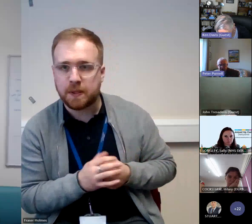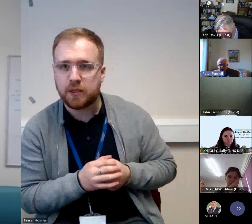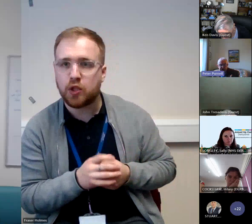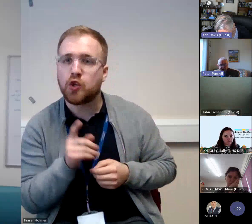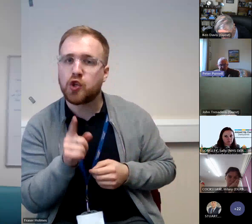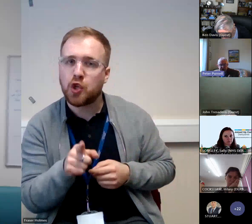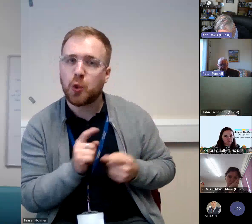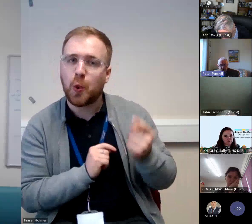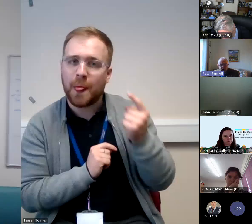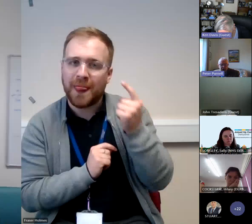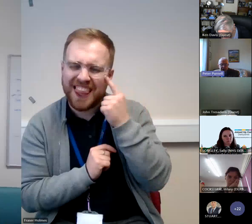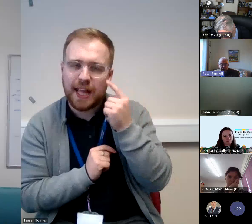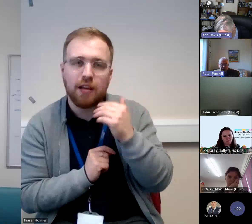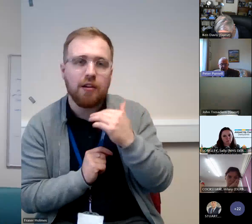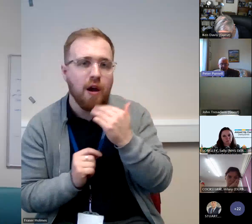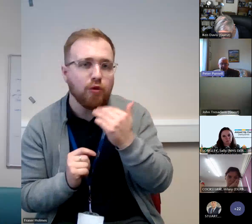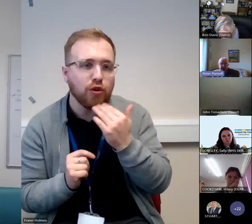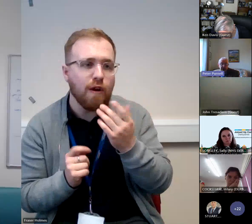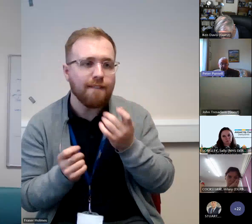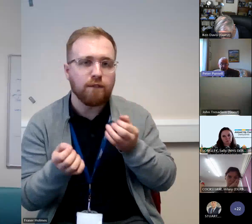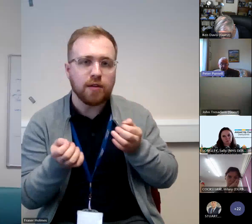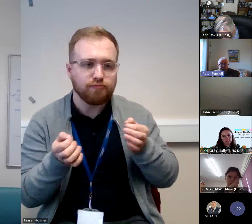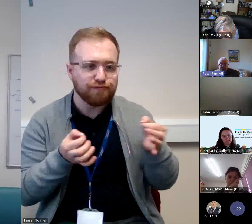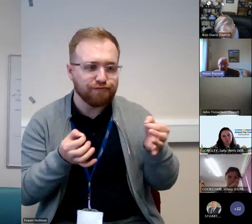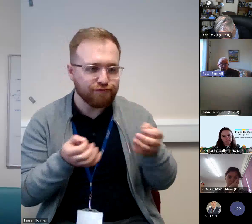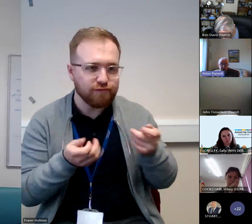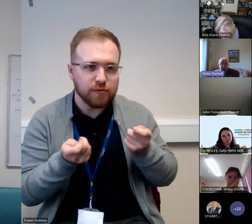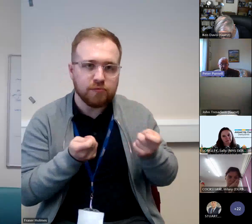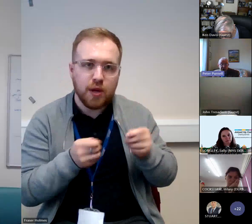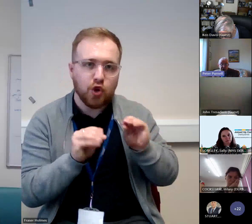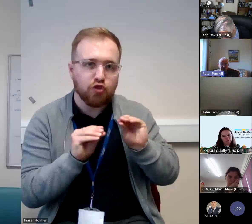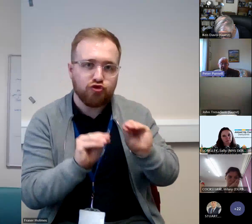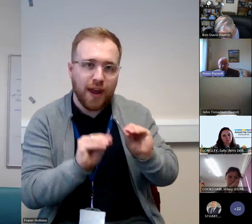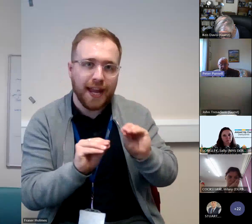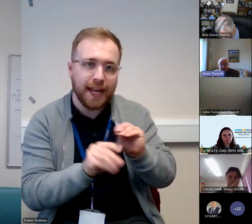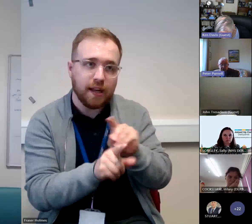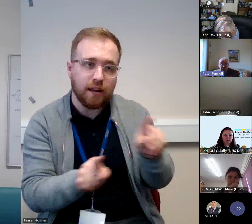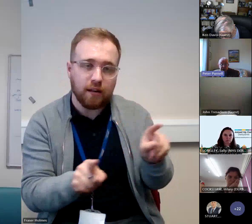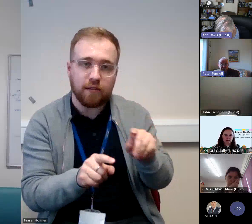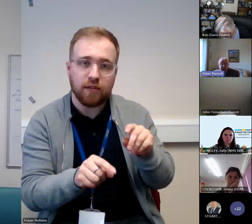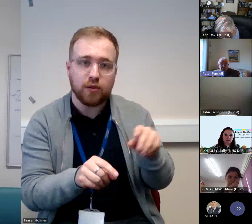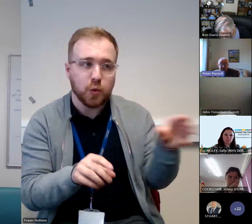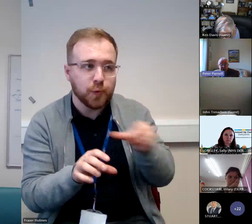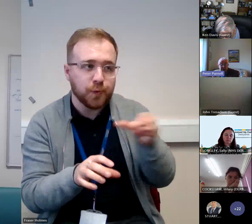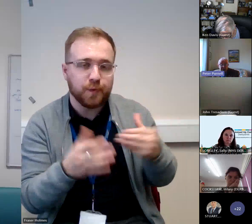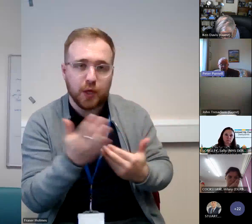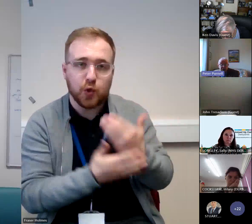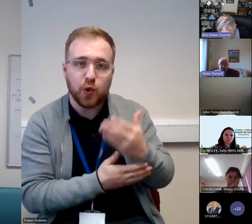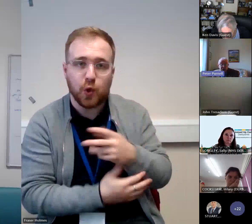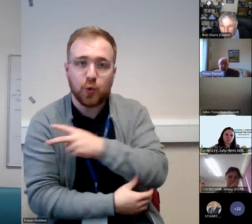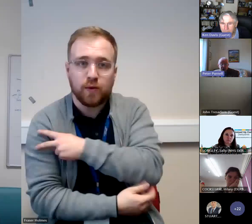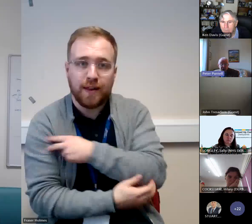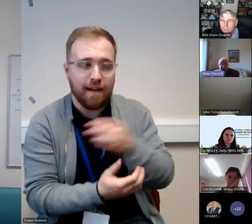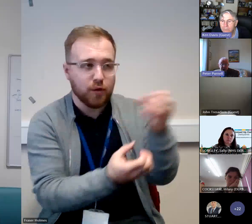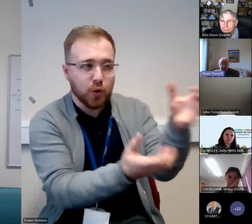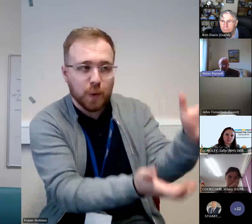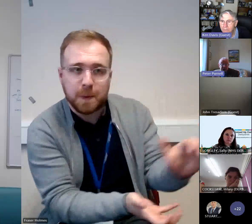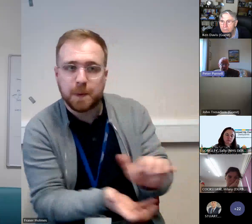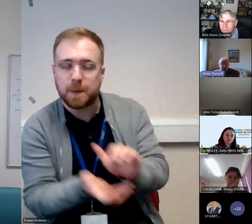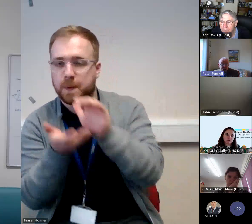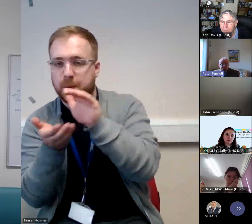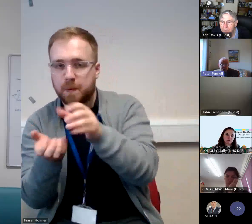that there is sufficient coordination and training opportunities and recruitment to bring people through to